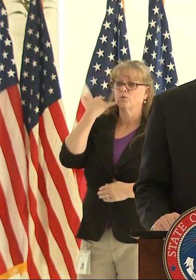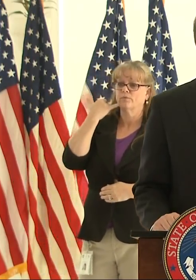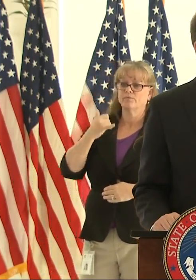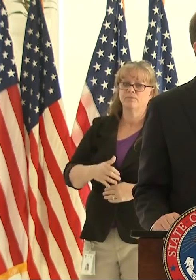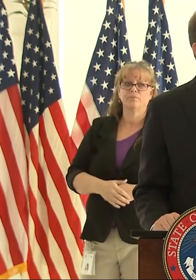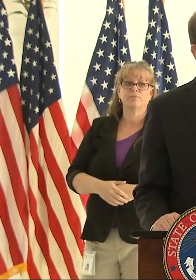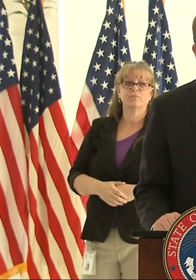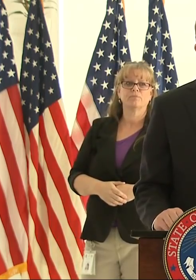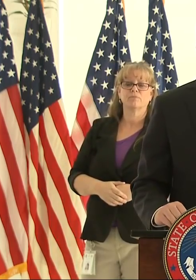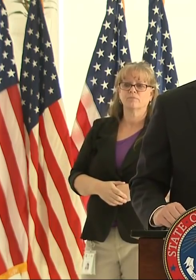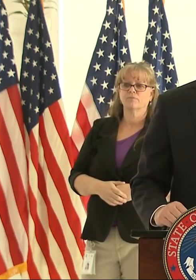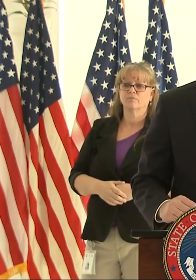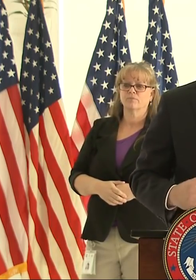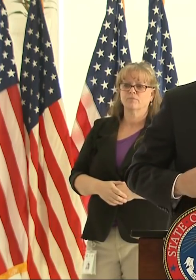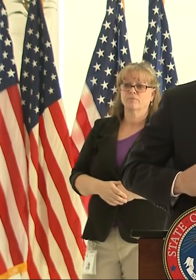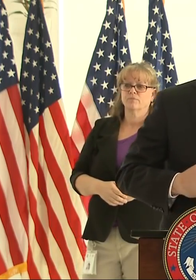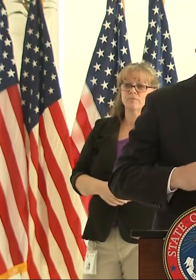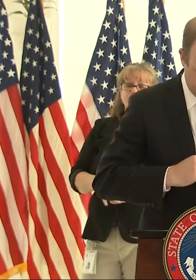We'll go back to phone. Yes.